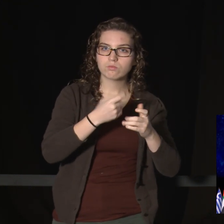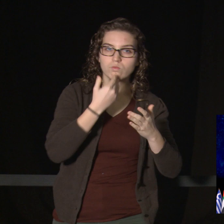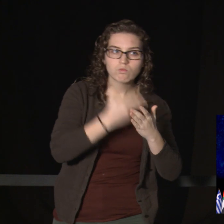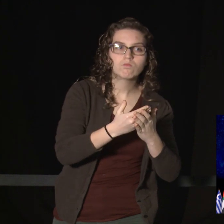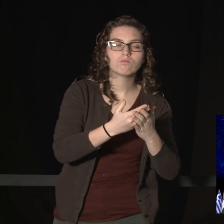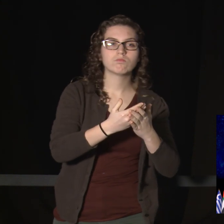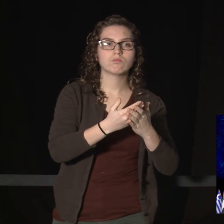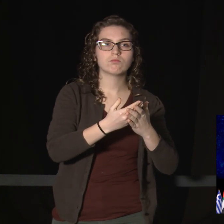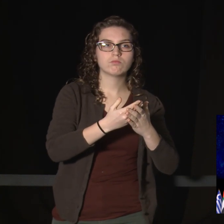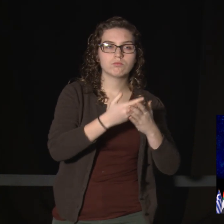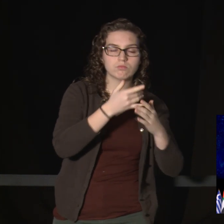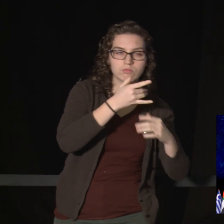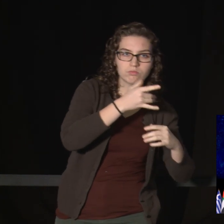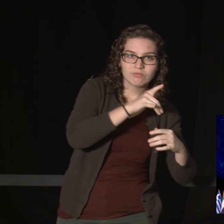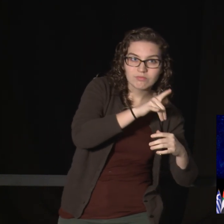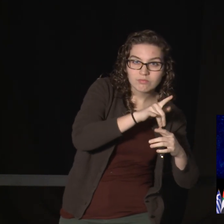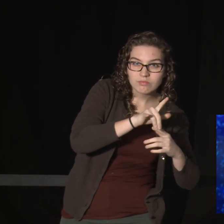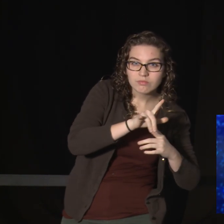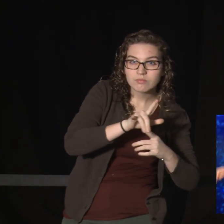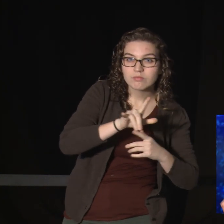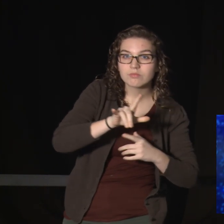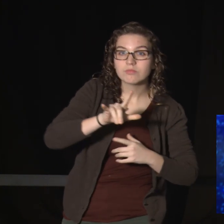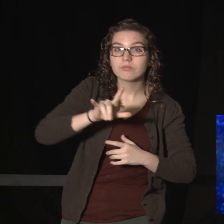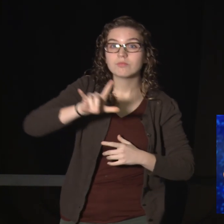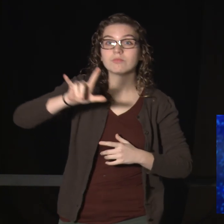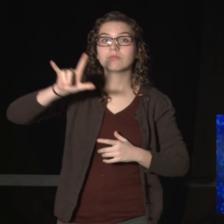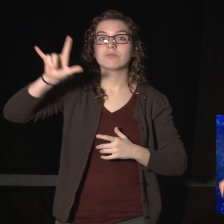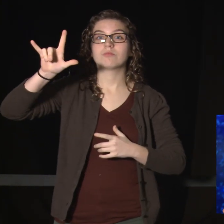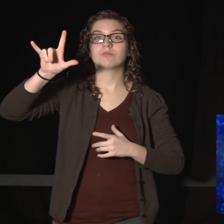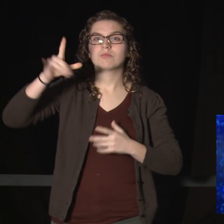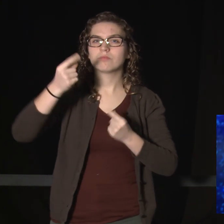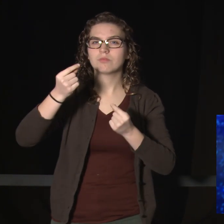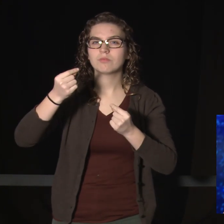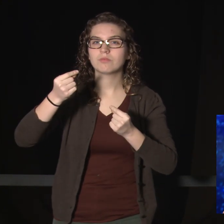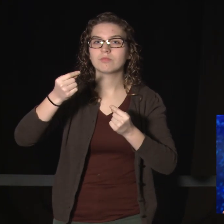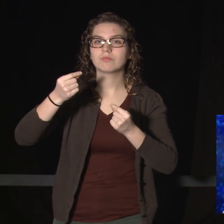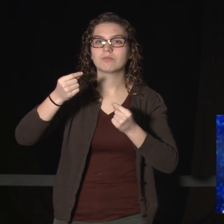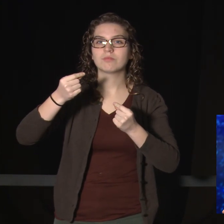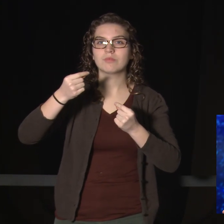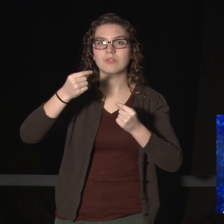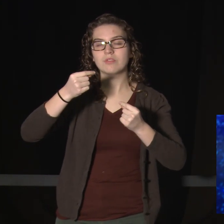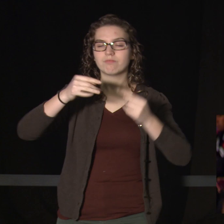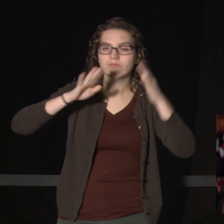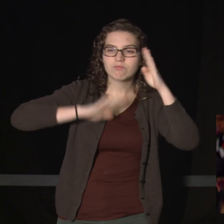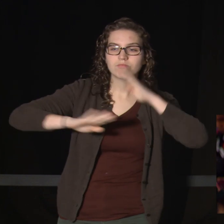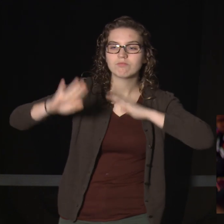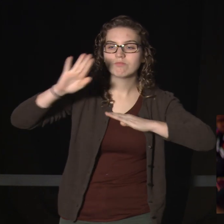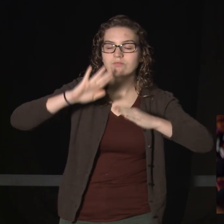to an elevation where the havoc couldn't breathe.